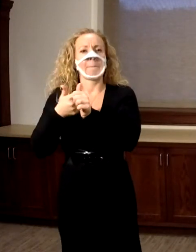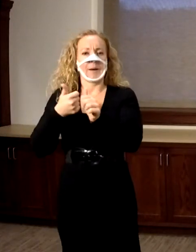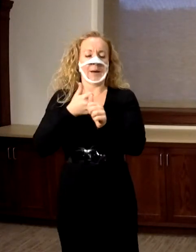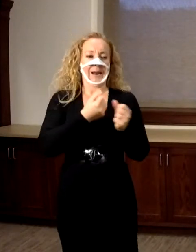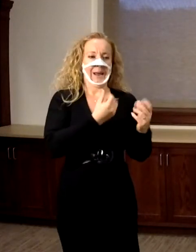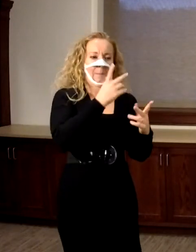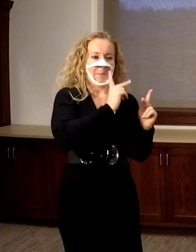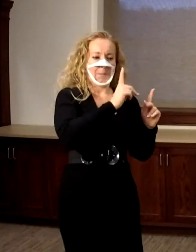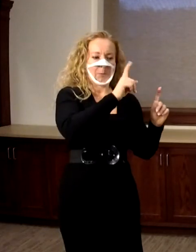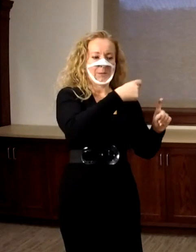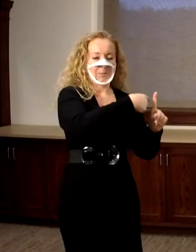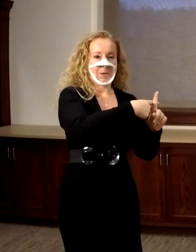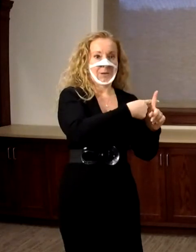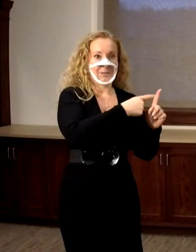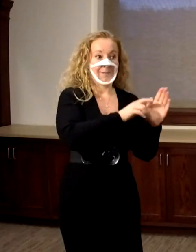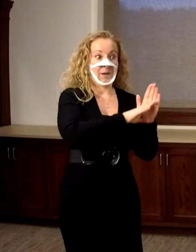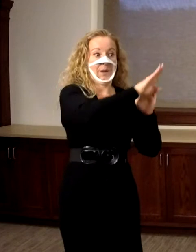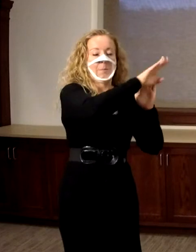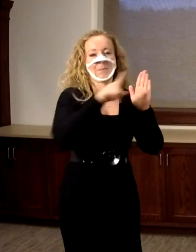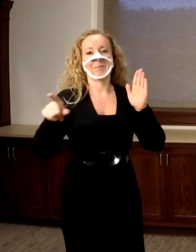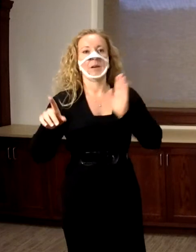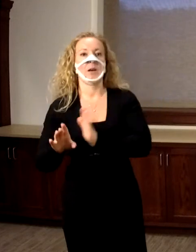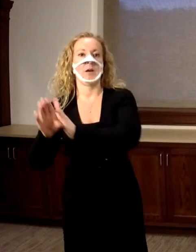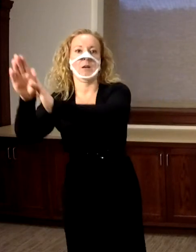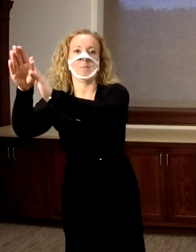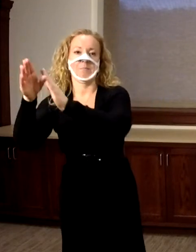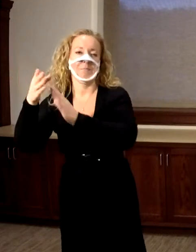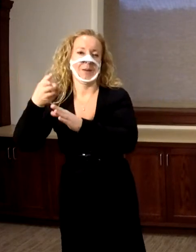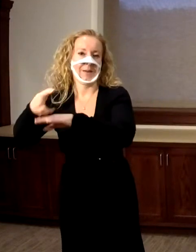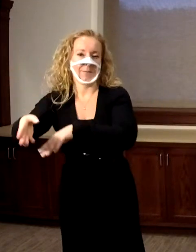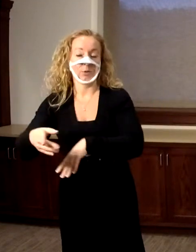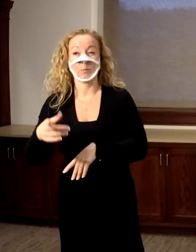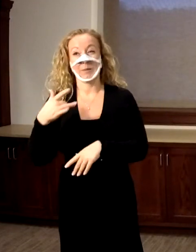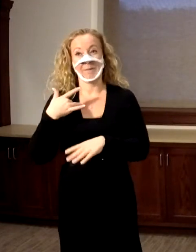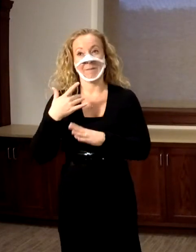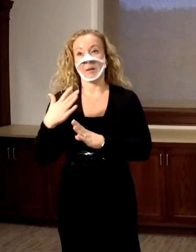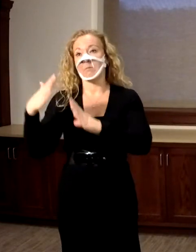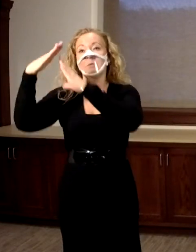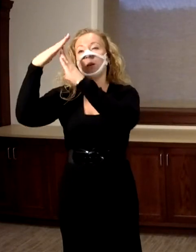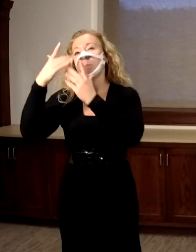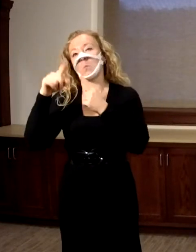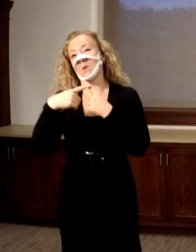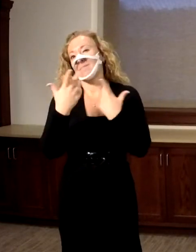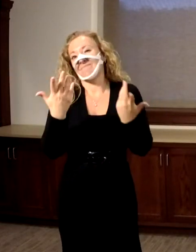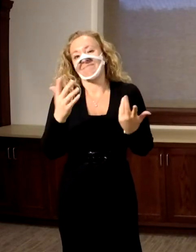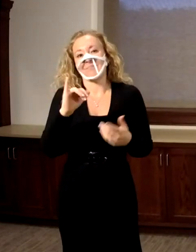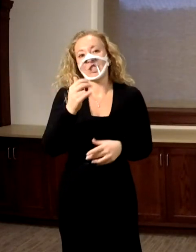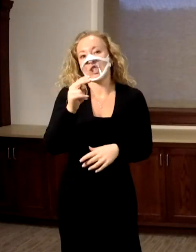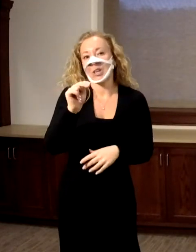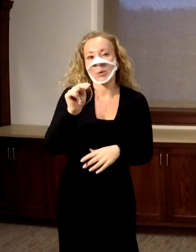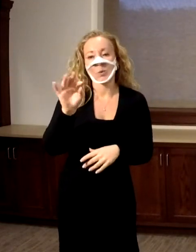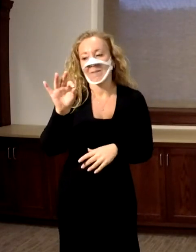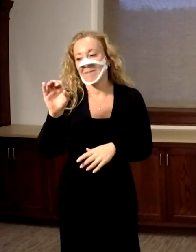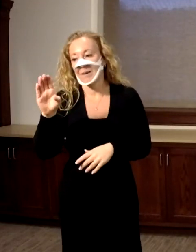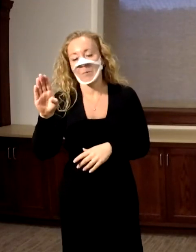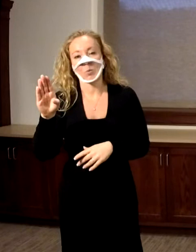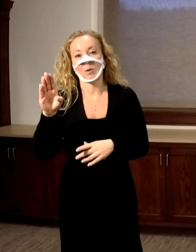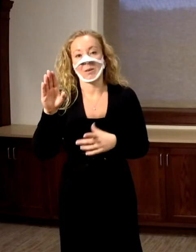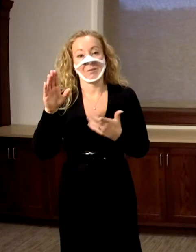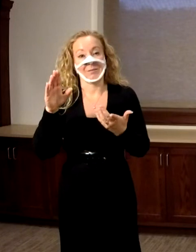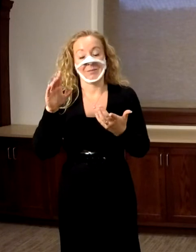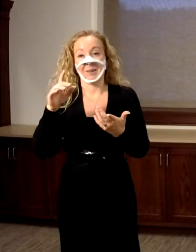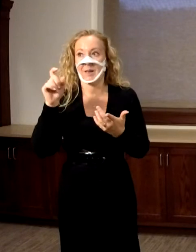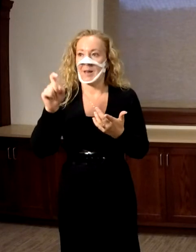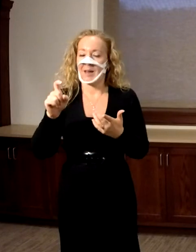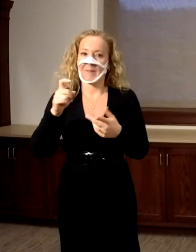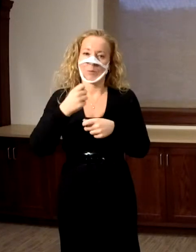cases. We don't expect this number to peak until sometime in January or even February without serious mitigation